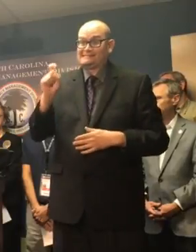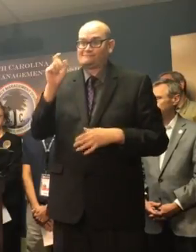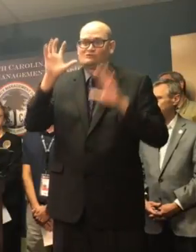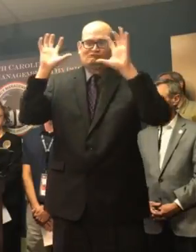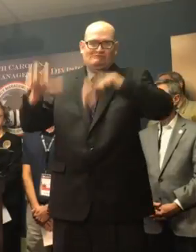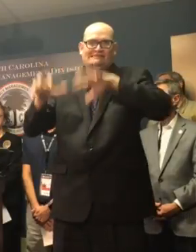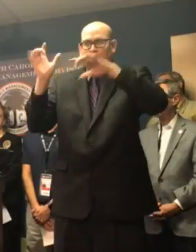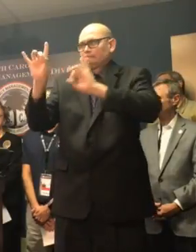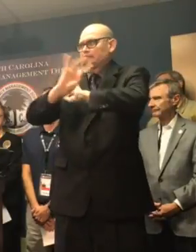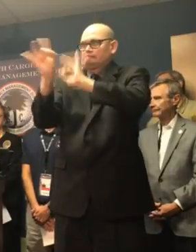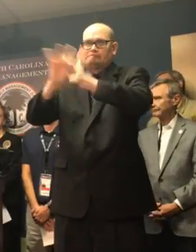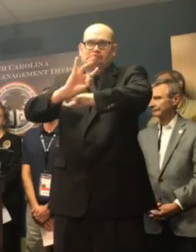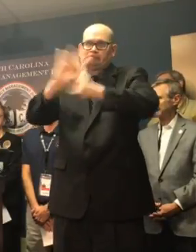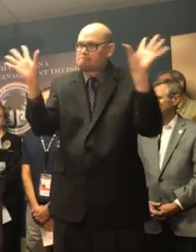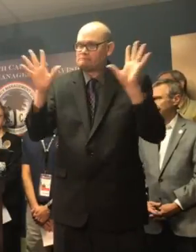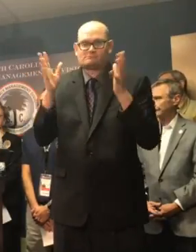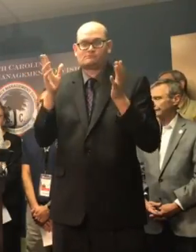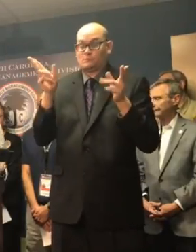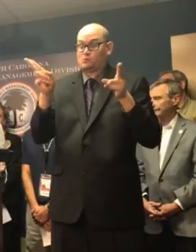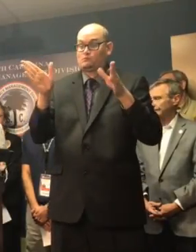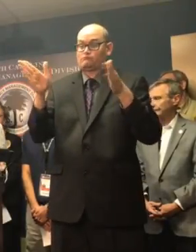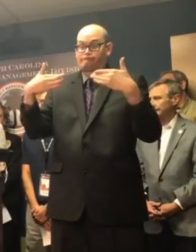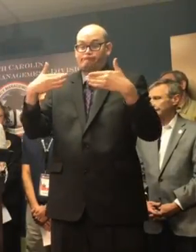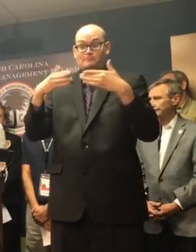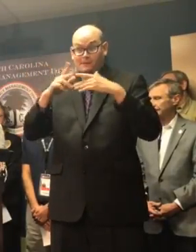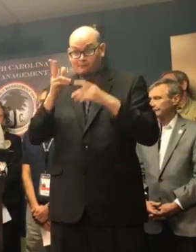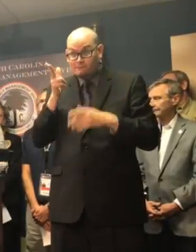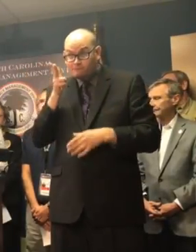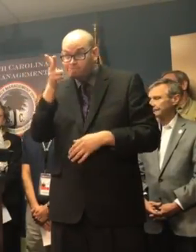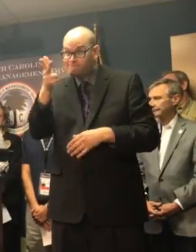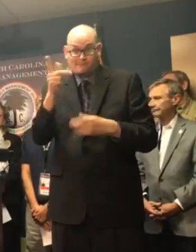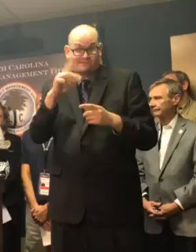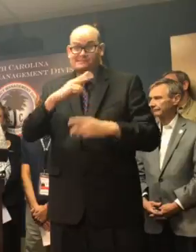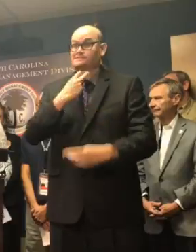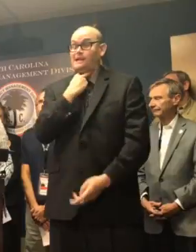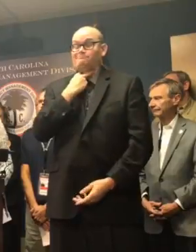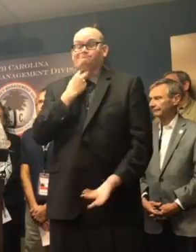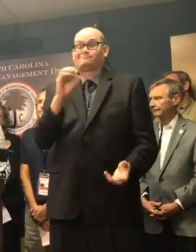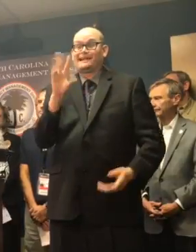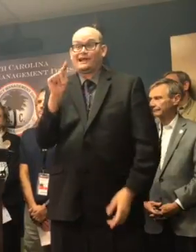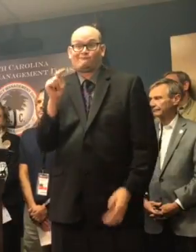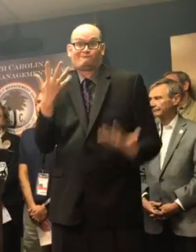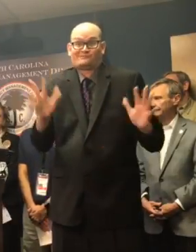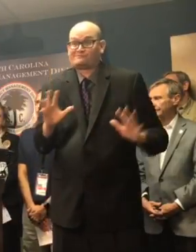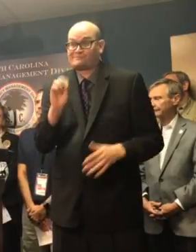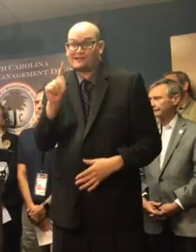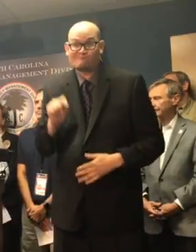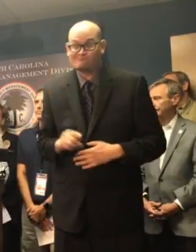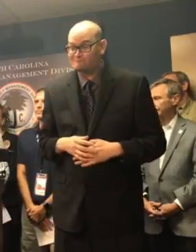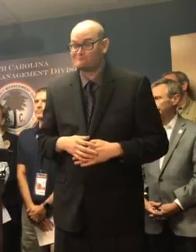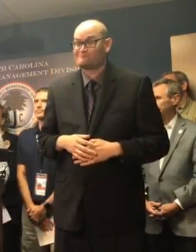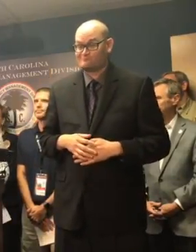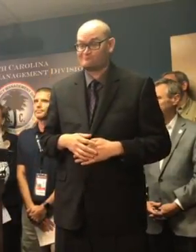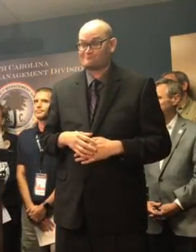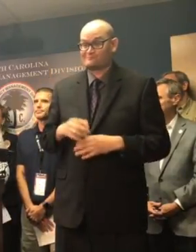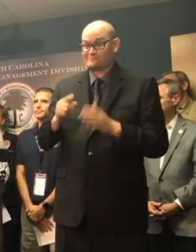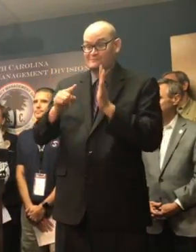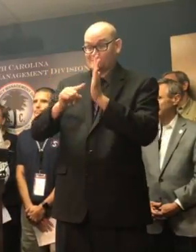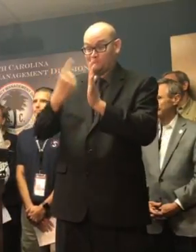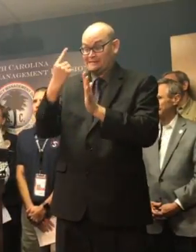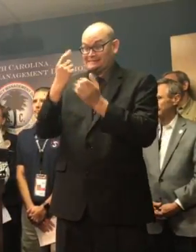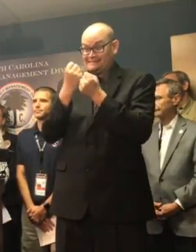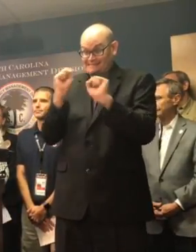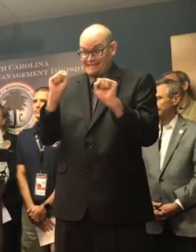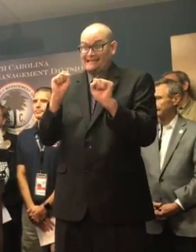women on the ground, and so that they're safe. We need to reposition the equipment to get ready for post-storm, and so you will see us stop